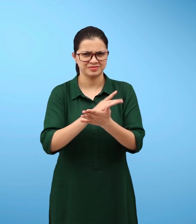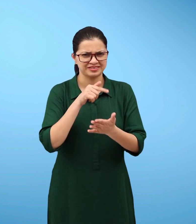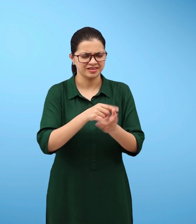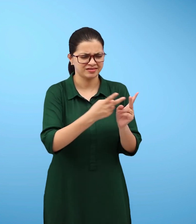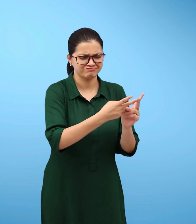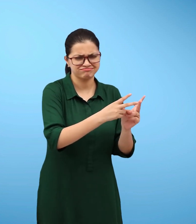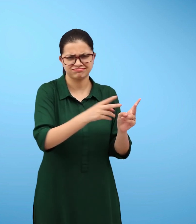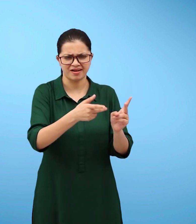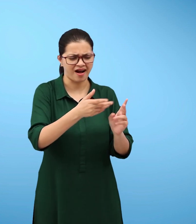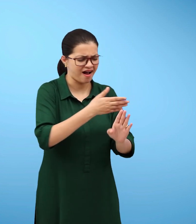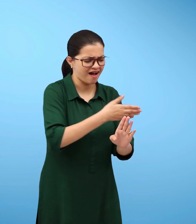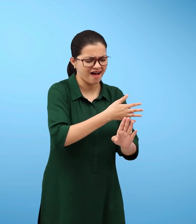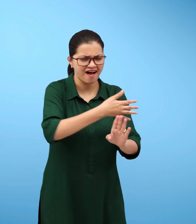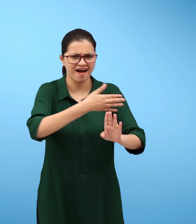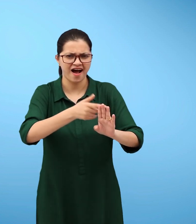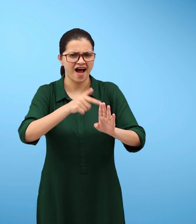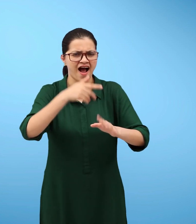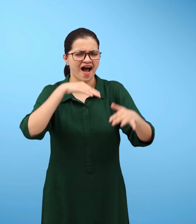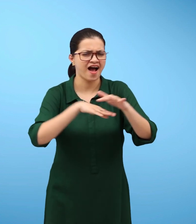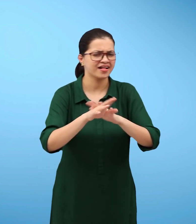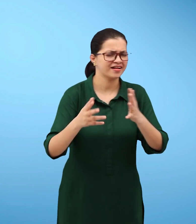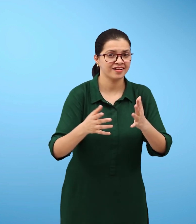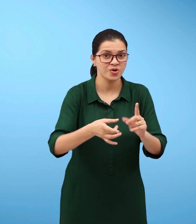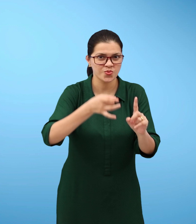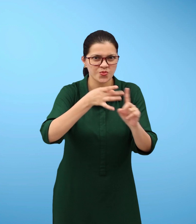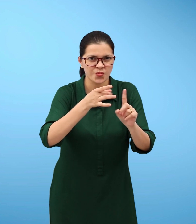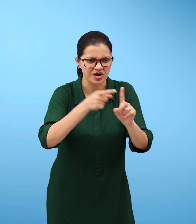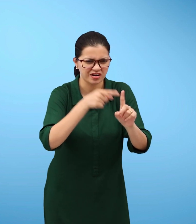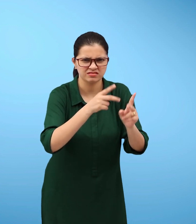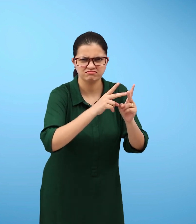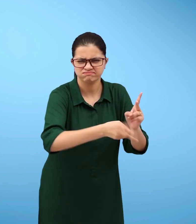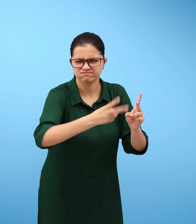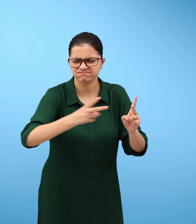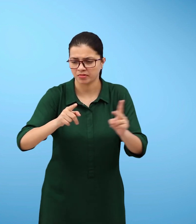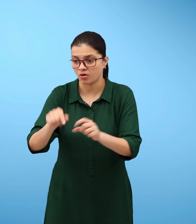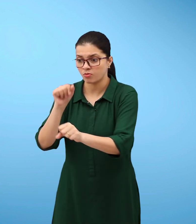Make a list of the chapters in which you find mention of metal working.